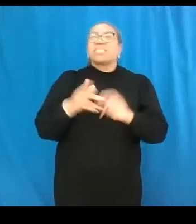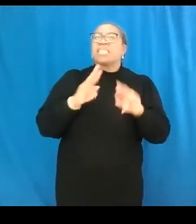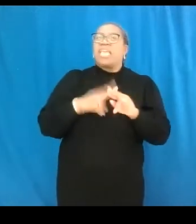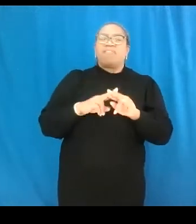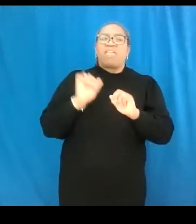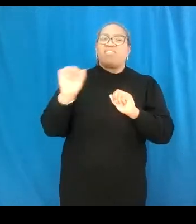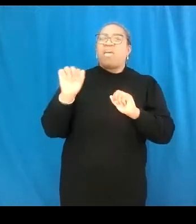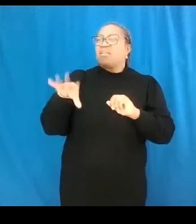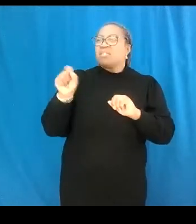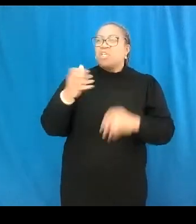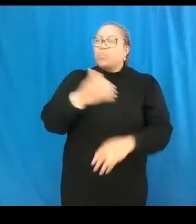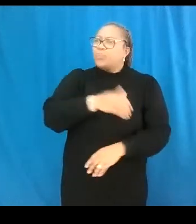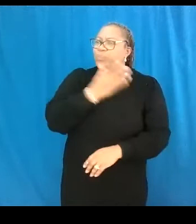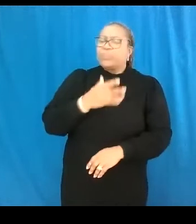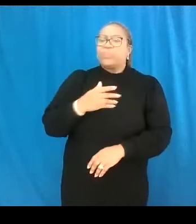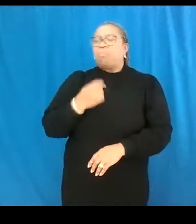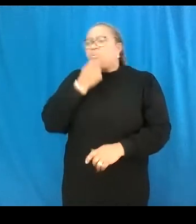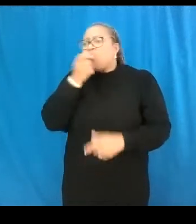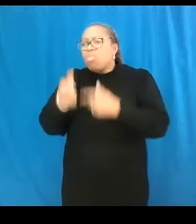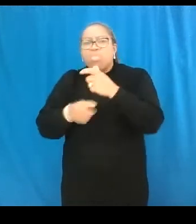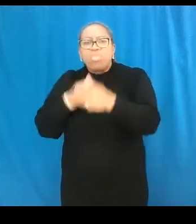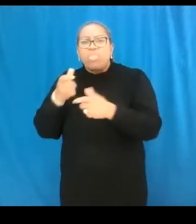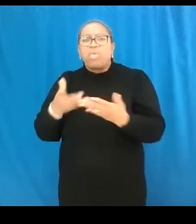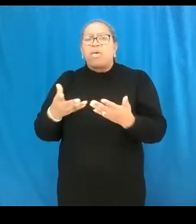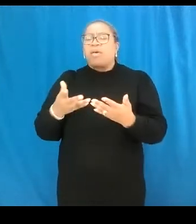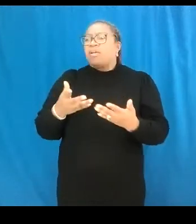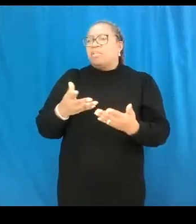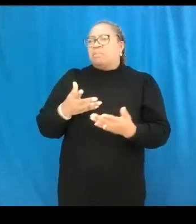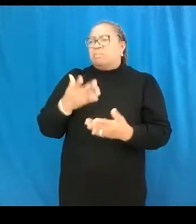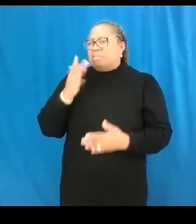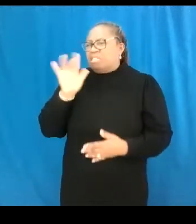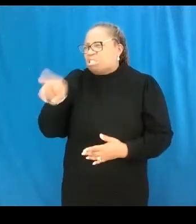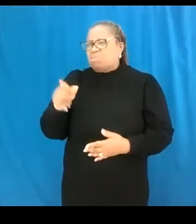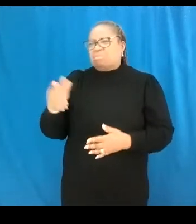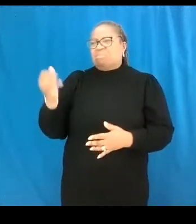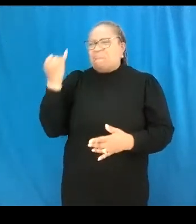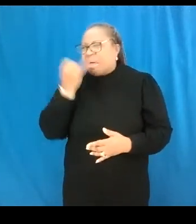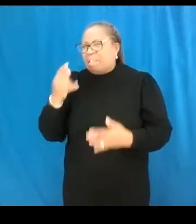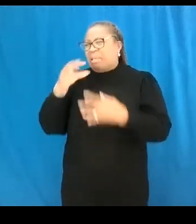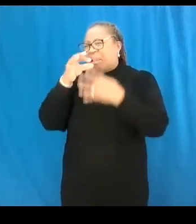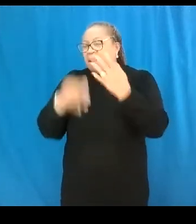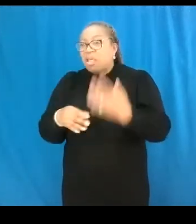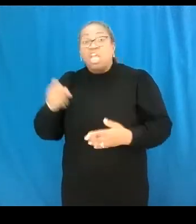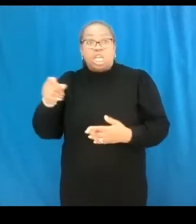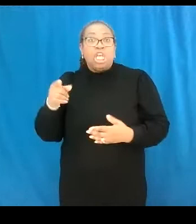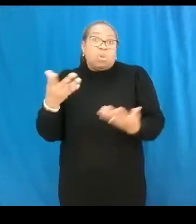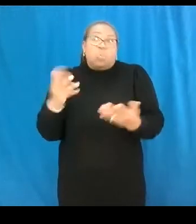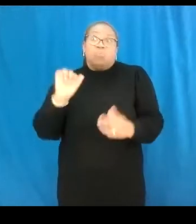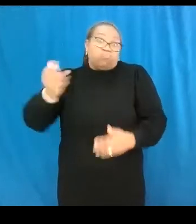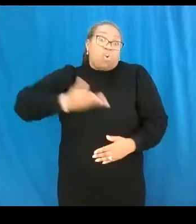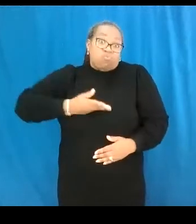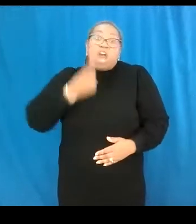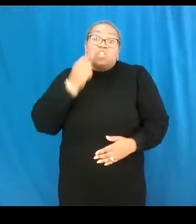being rude to you, started throwing out insults. The truth is, you have the right to retaliate. You have the right